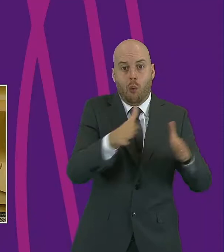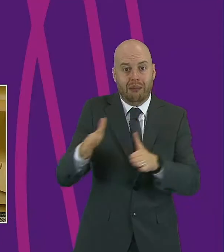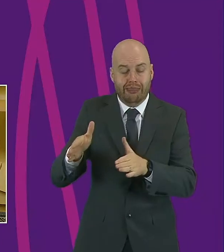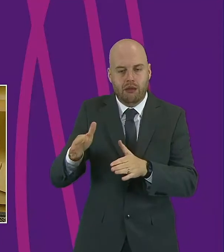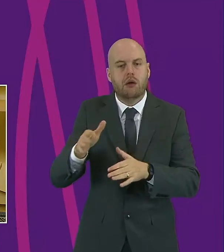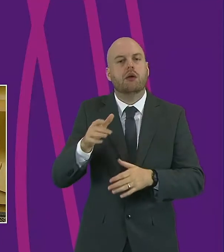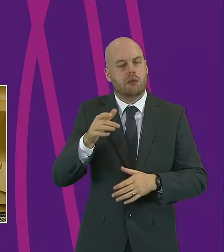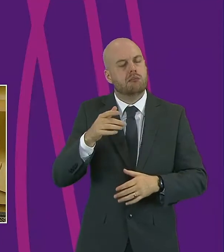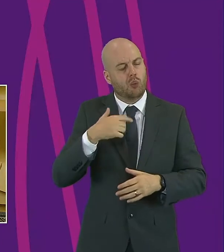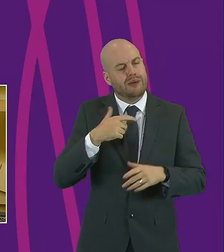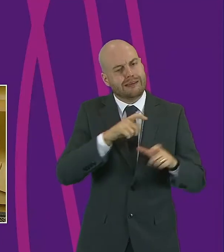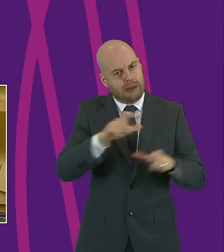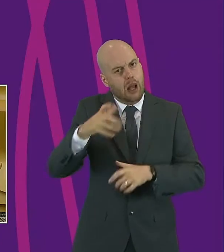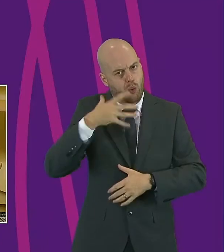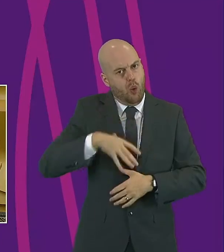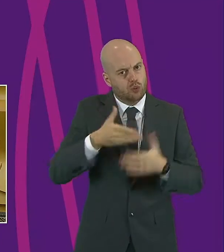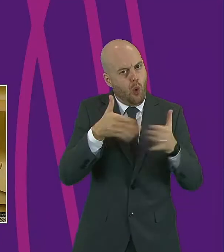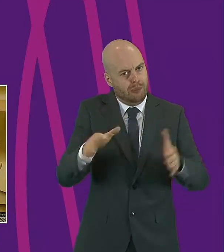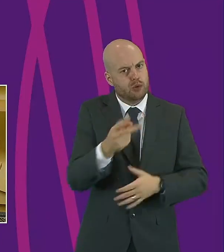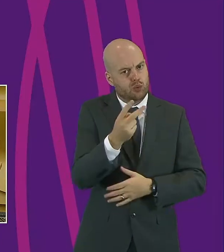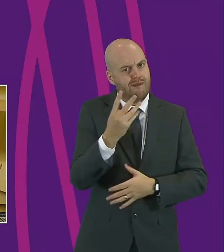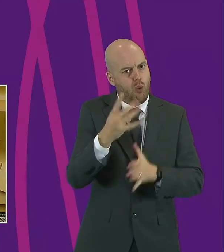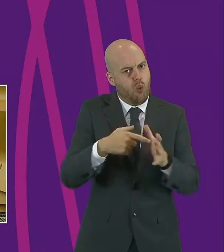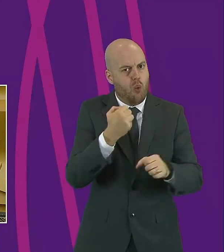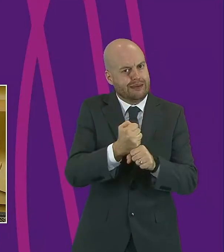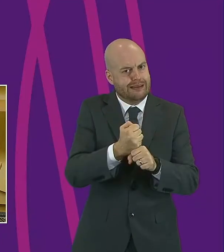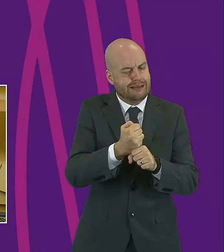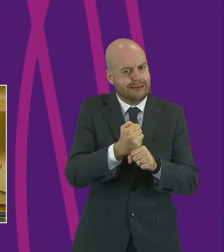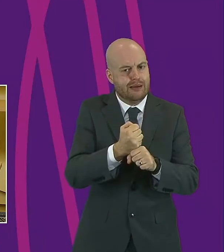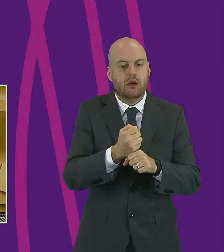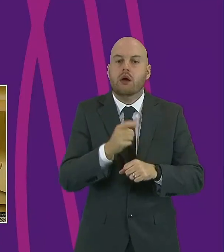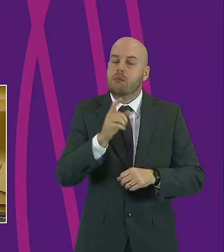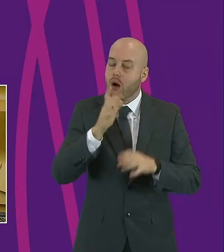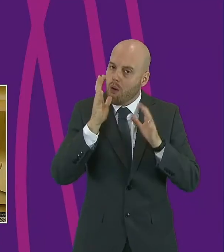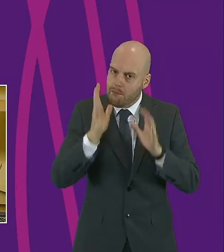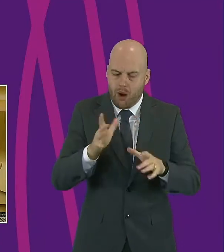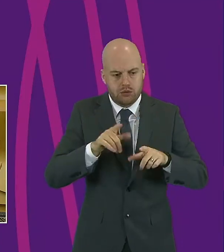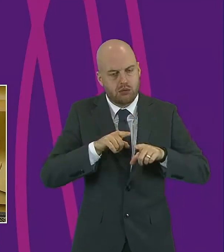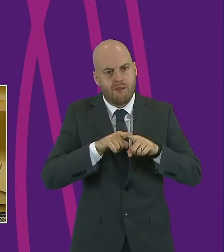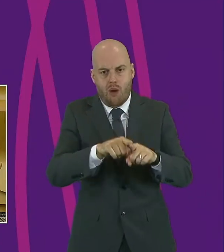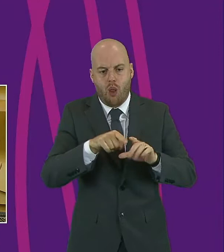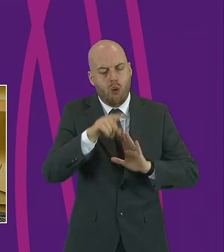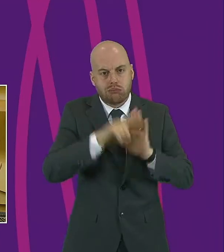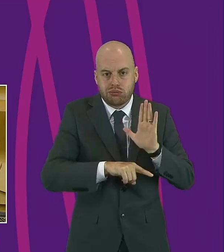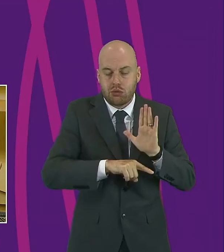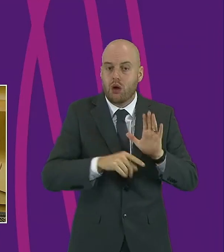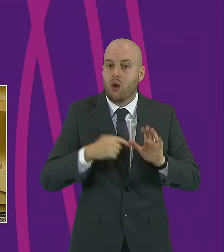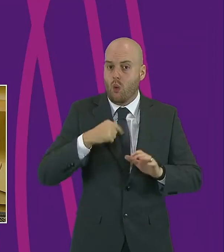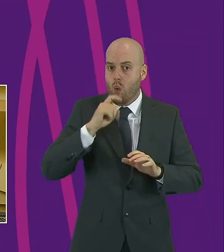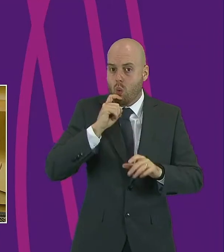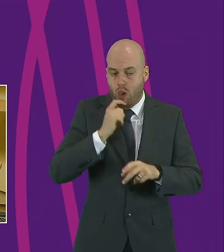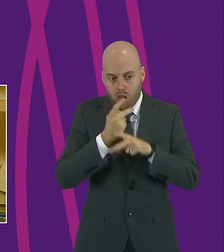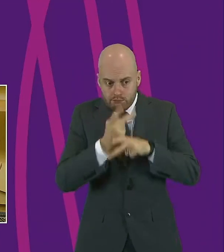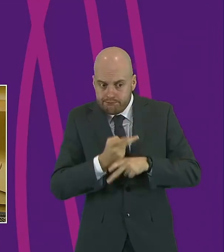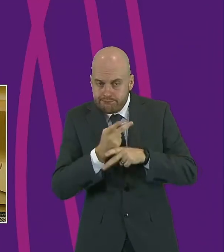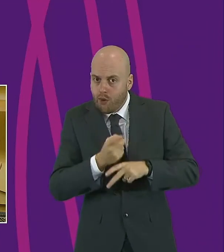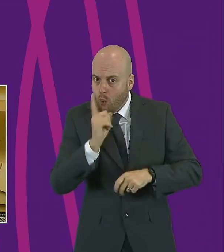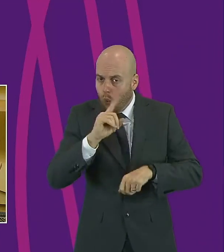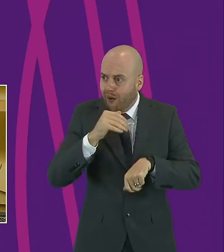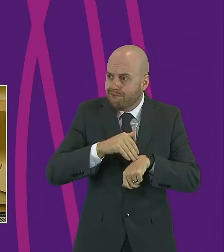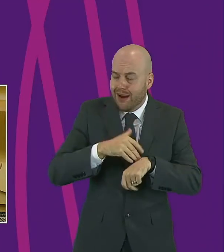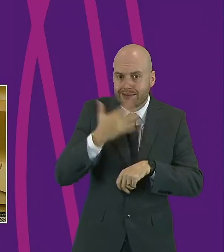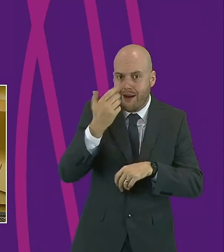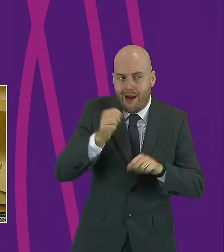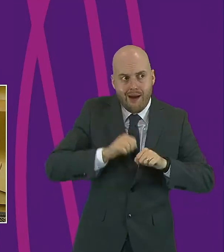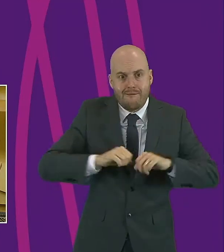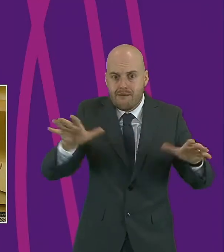appropriate guidance covering that activity or setting has been implemented. We will also monitor the impact carefully, and as with everything else, we will not